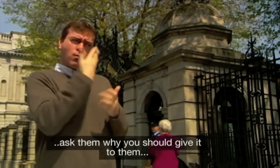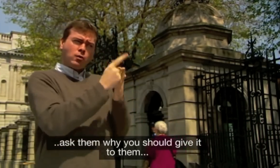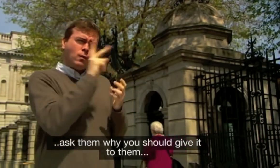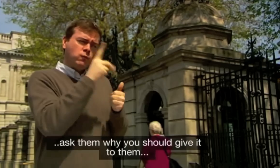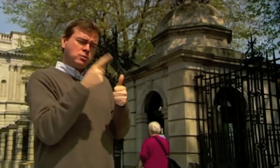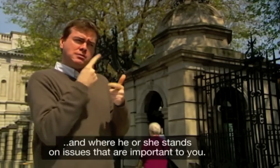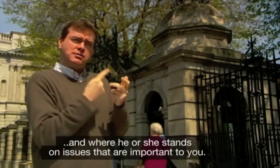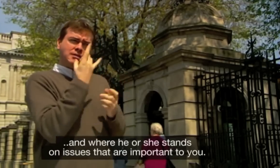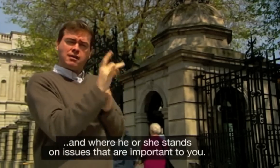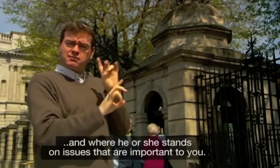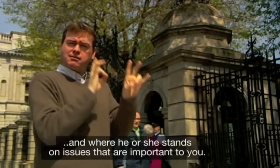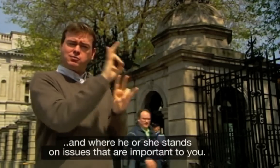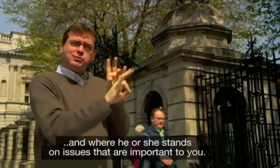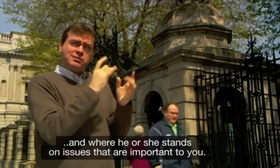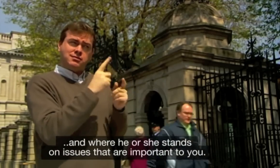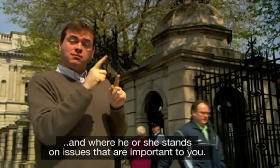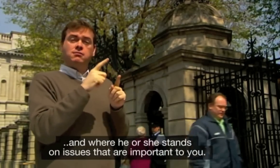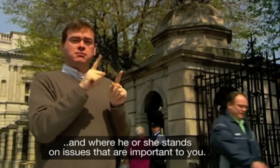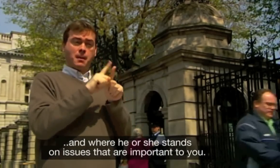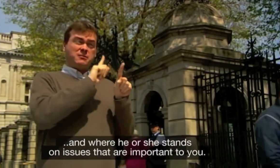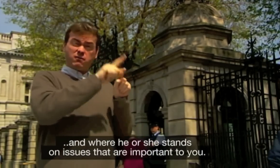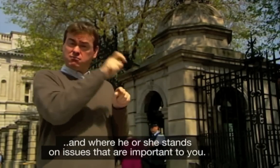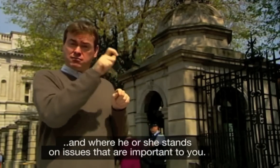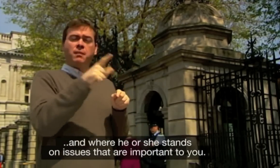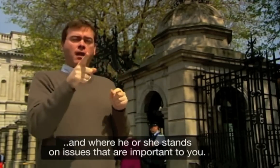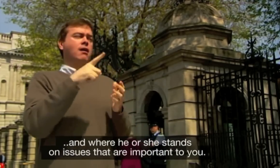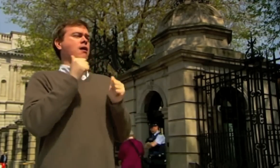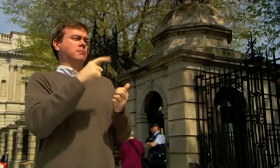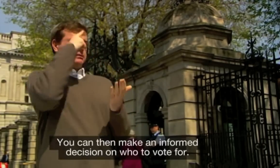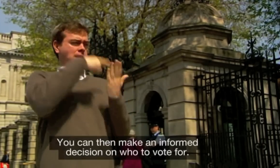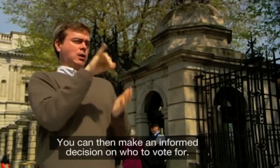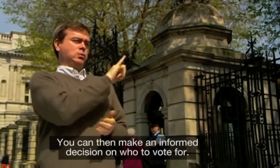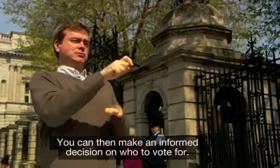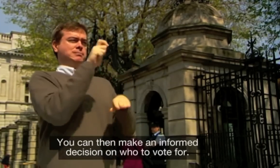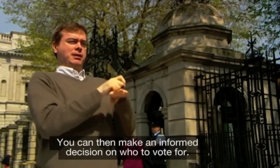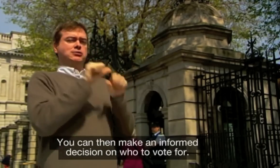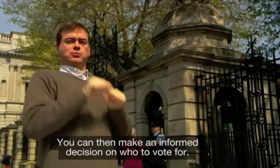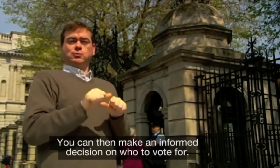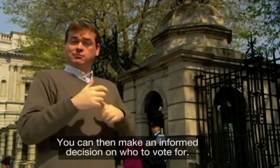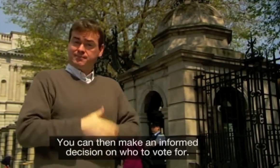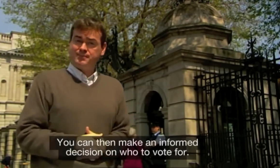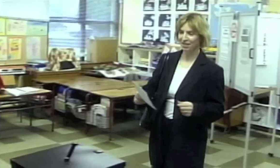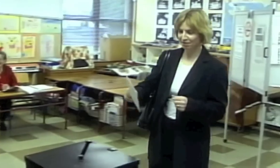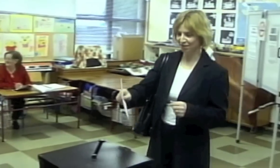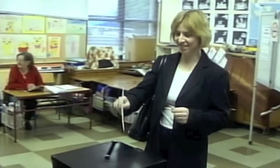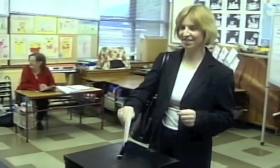she stands on issues that are important to you. And you can then make an informed decision on who to vote for.